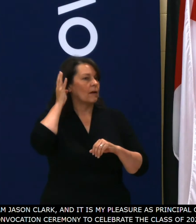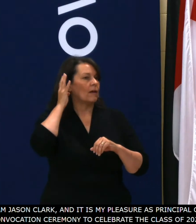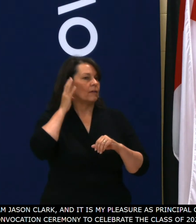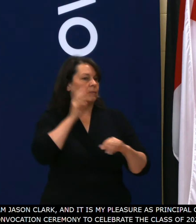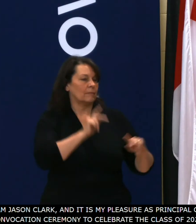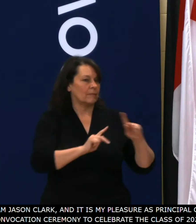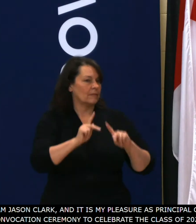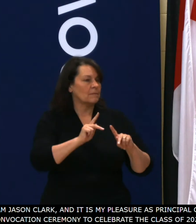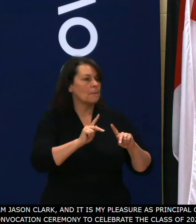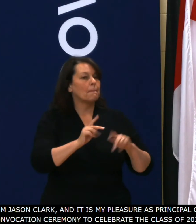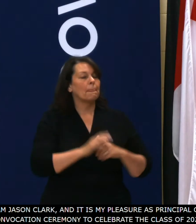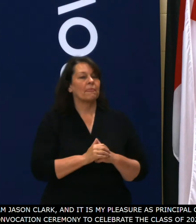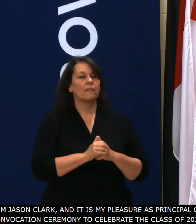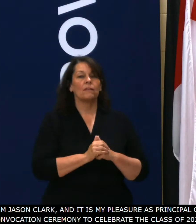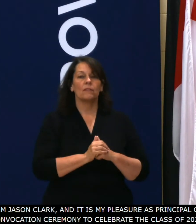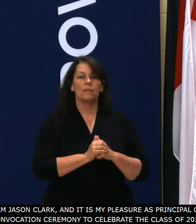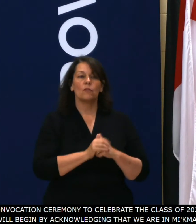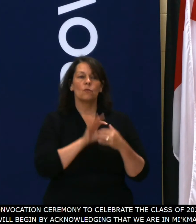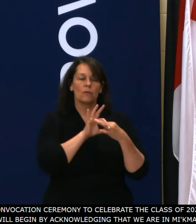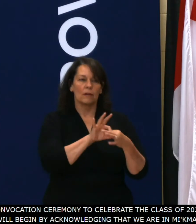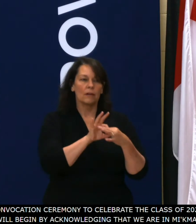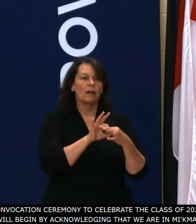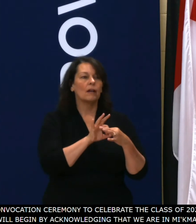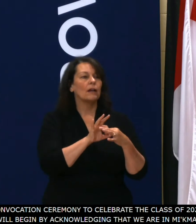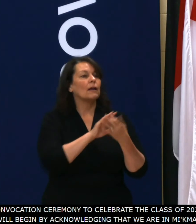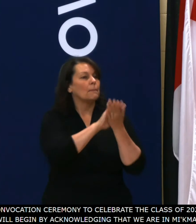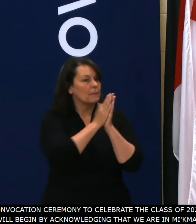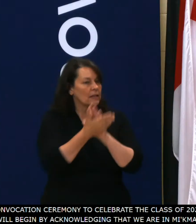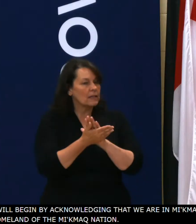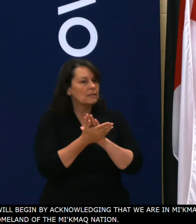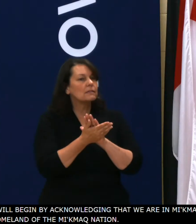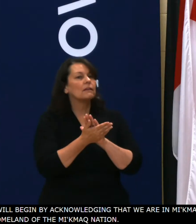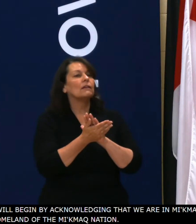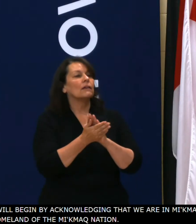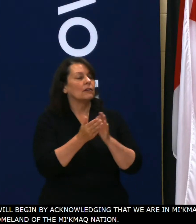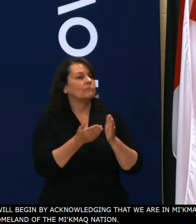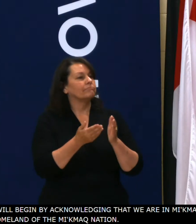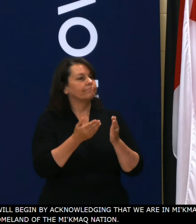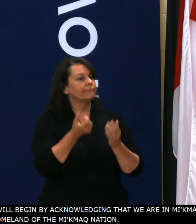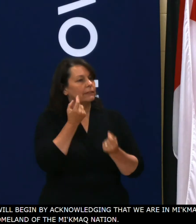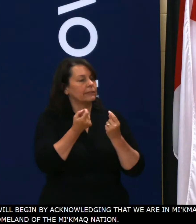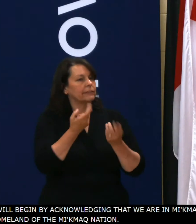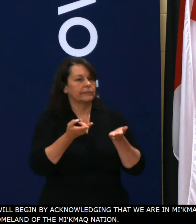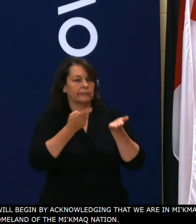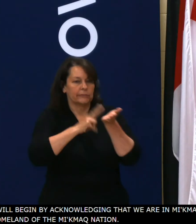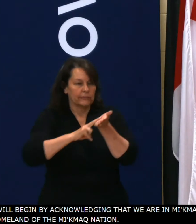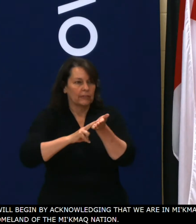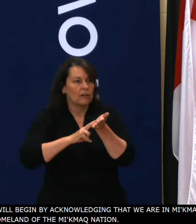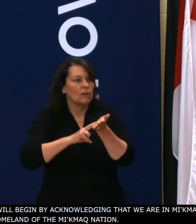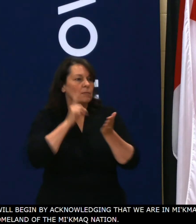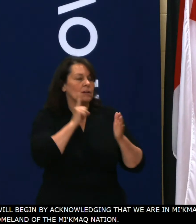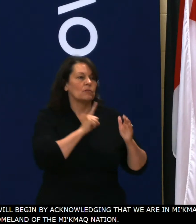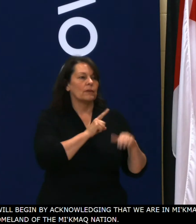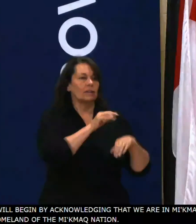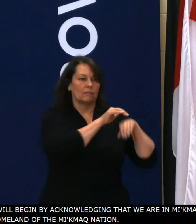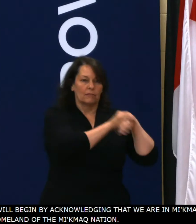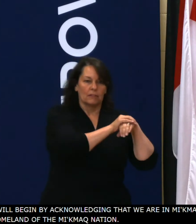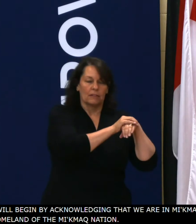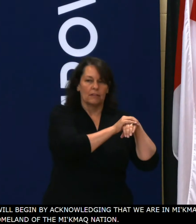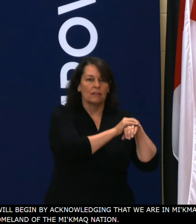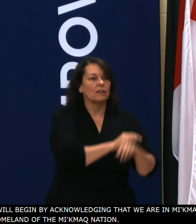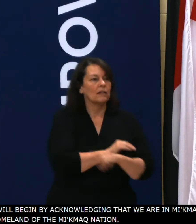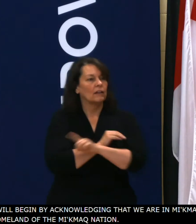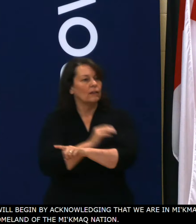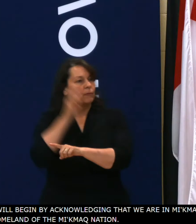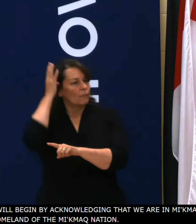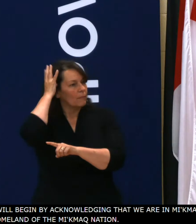Our relationship is based on a series of peace and friendship treaties between the Mi'kmaq Nation and the Crown, dating back to